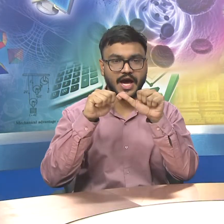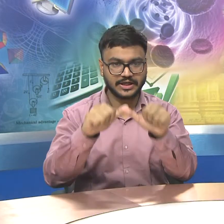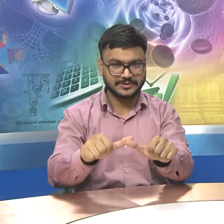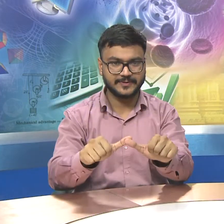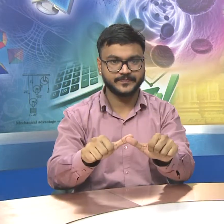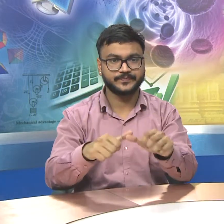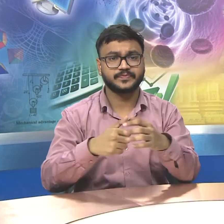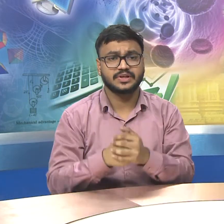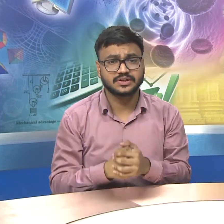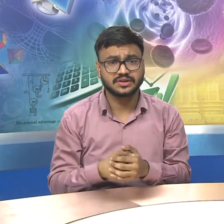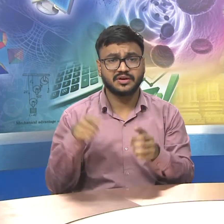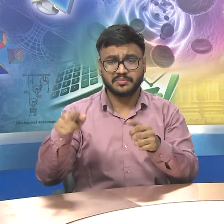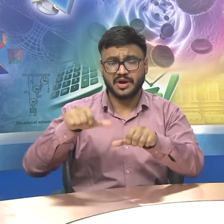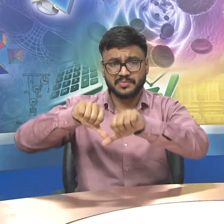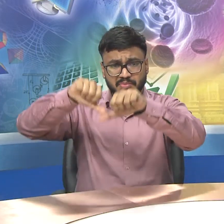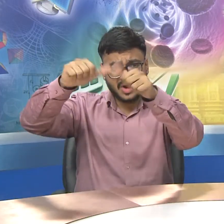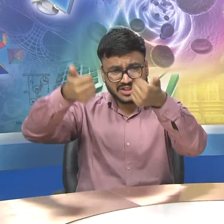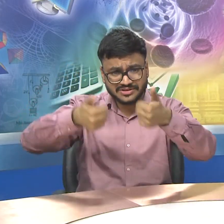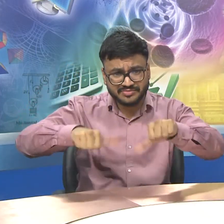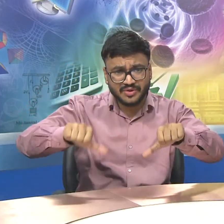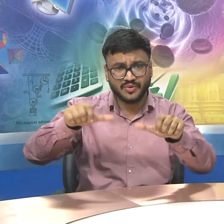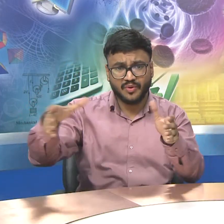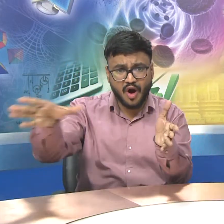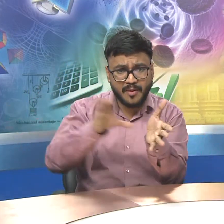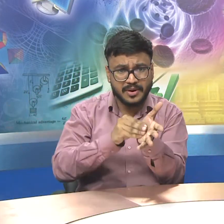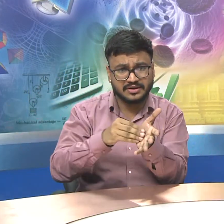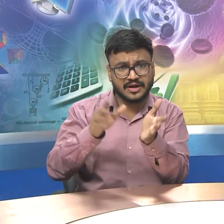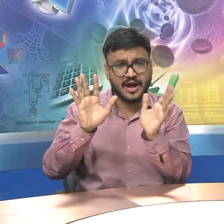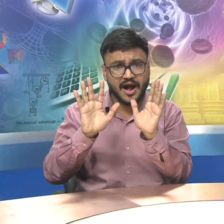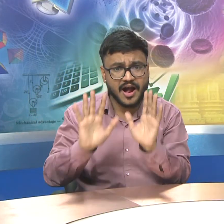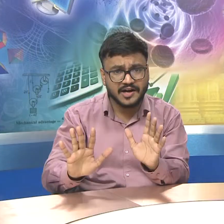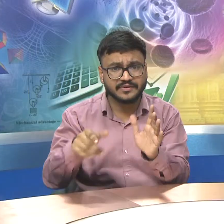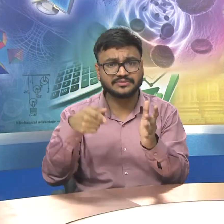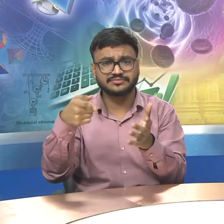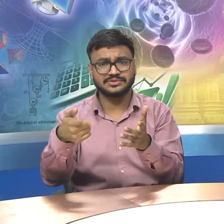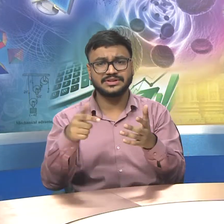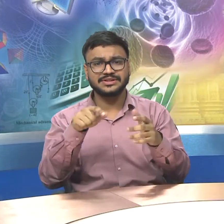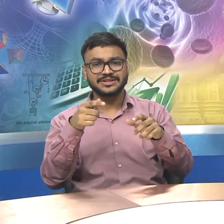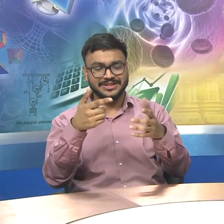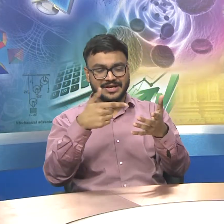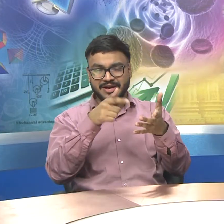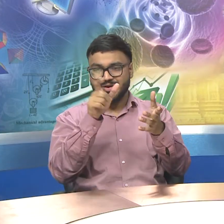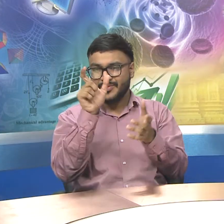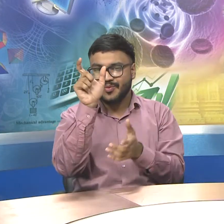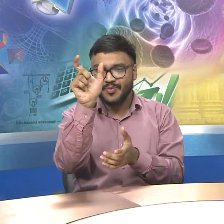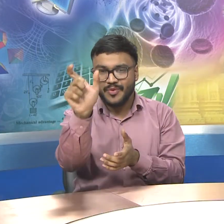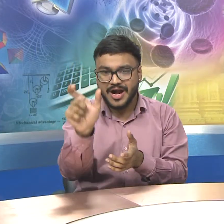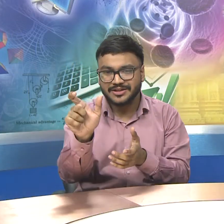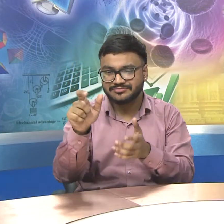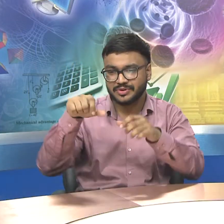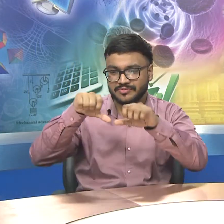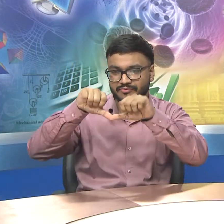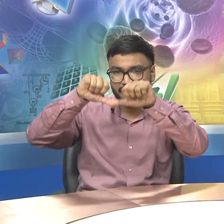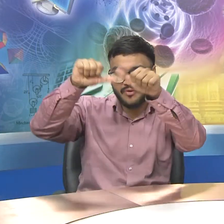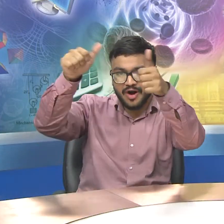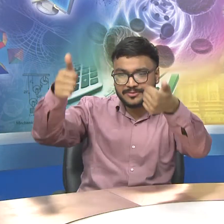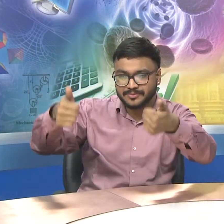And the answer is first is iconic signs. When iconic signs are